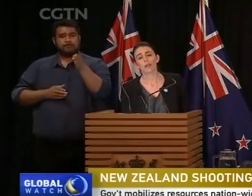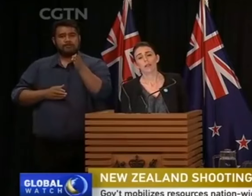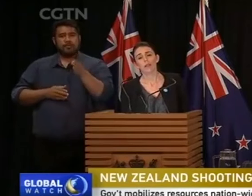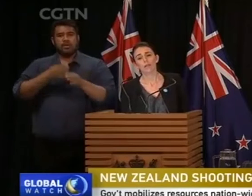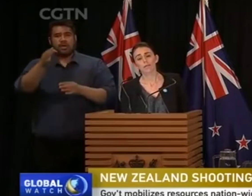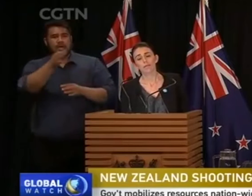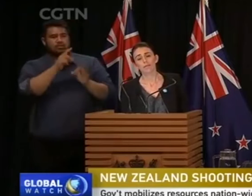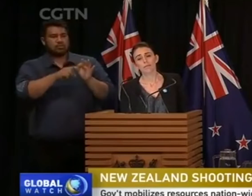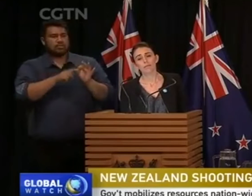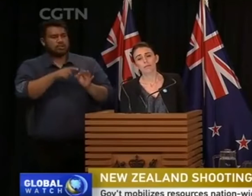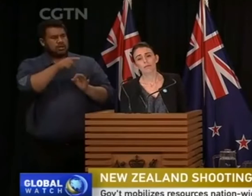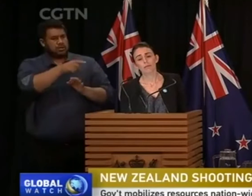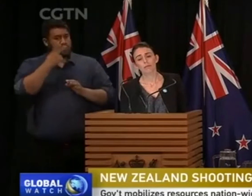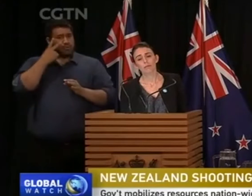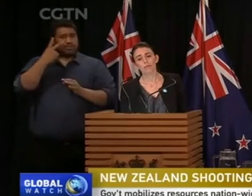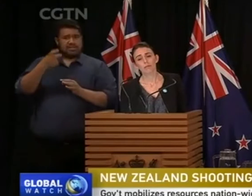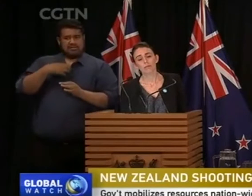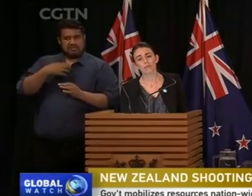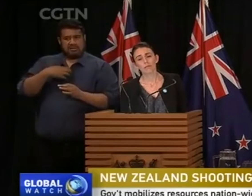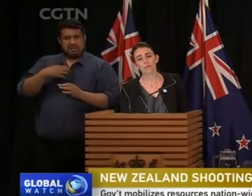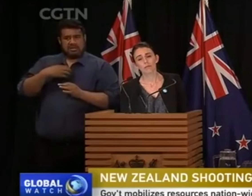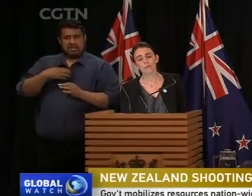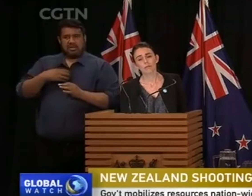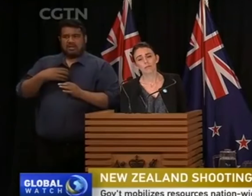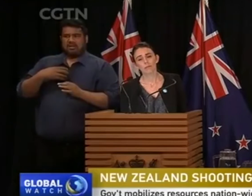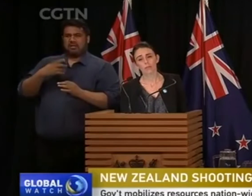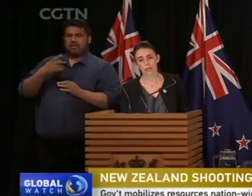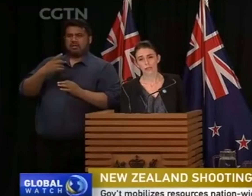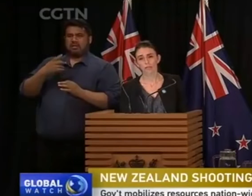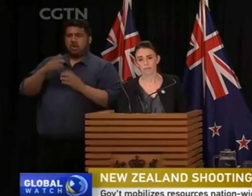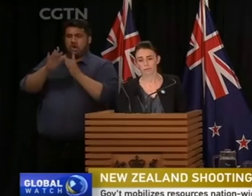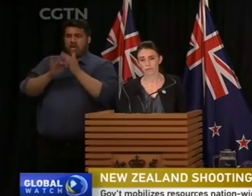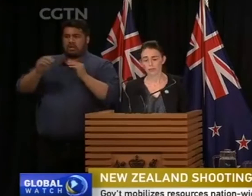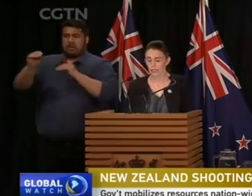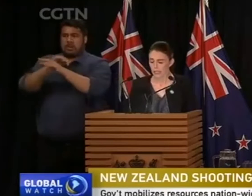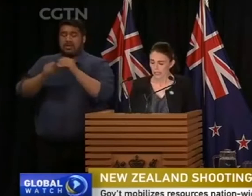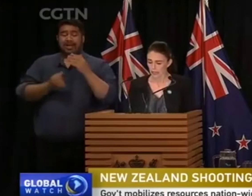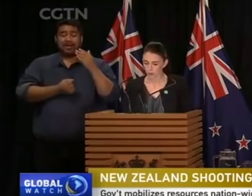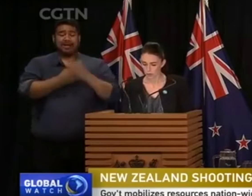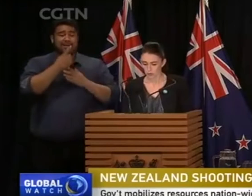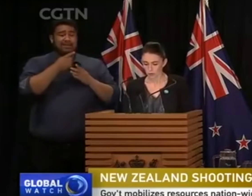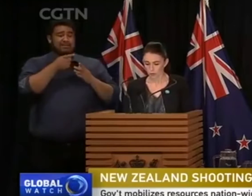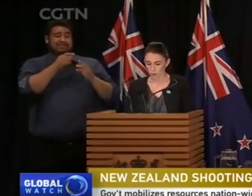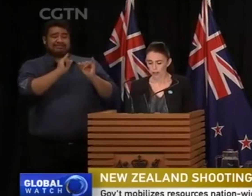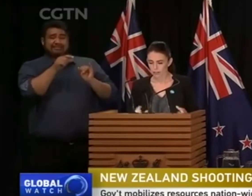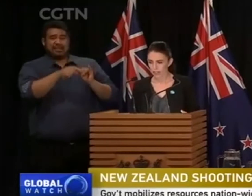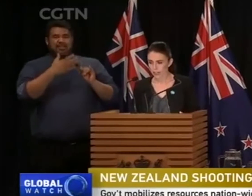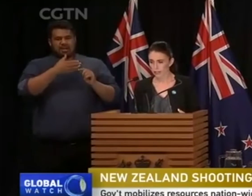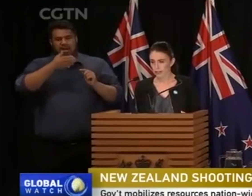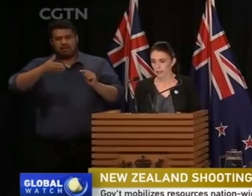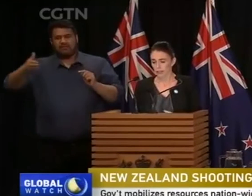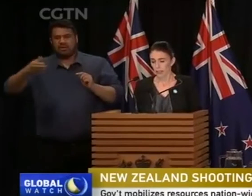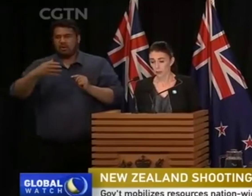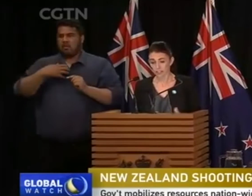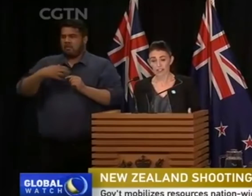about the spike in threatening or violent messages that are being sent online after the attack? Yeah, one of